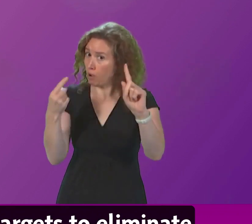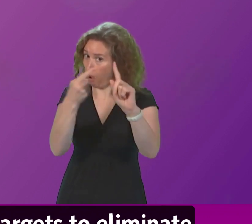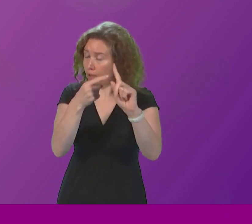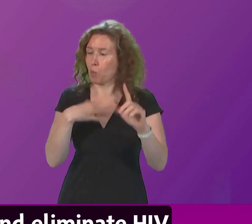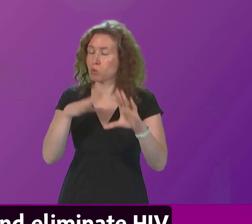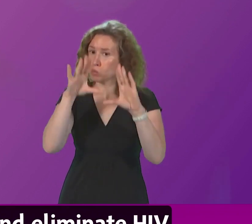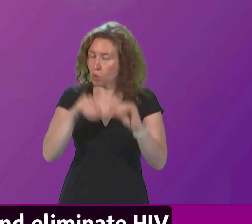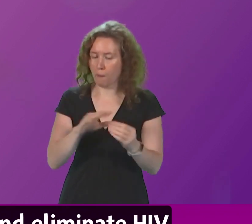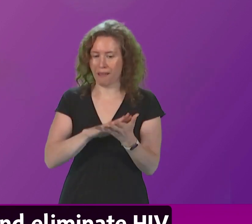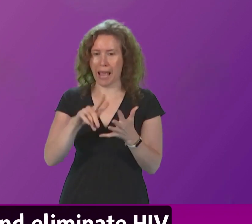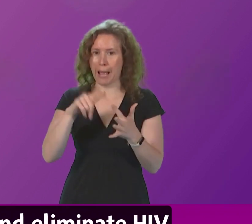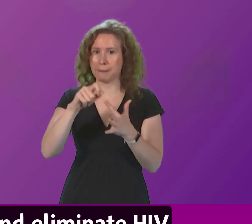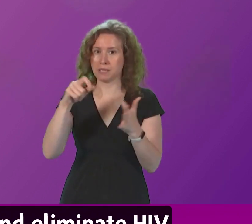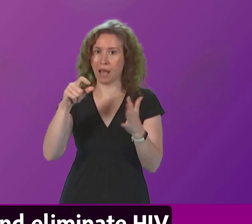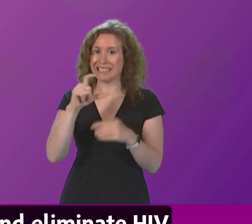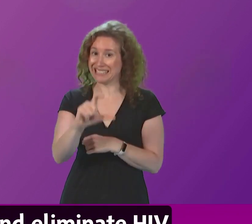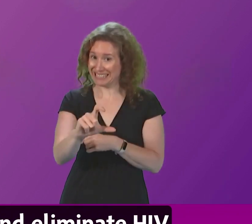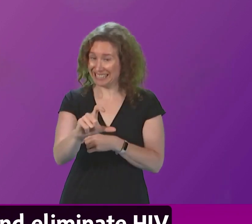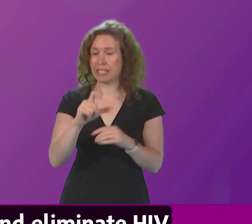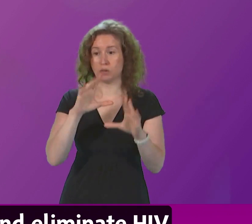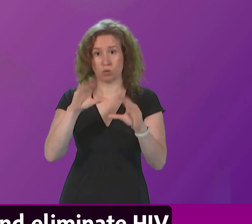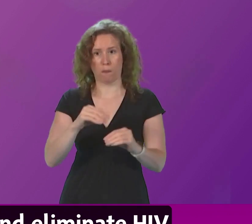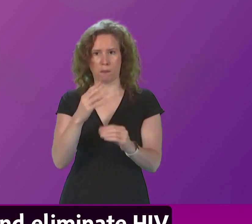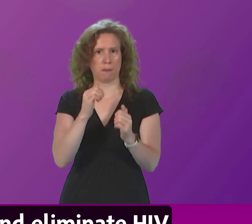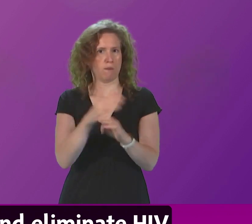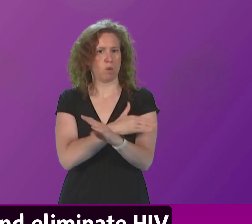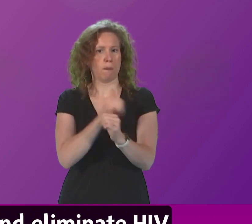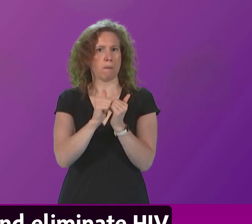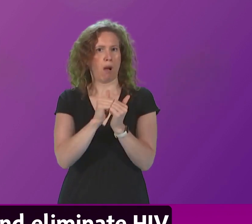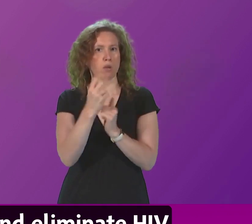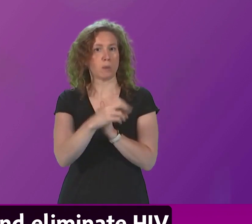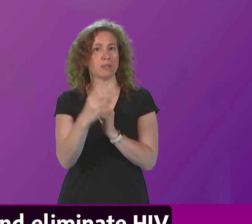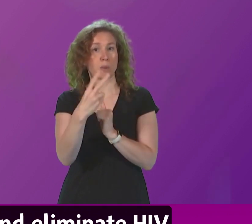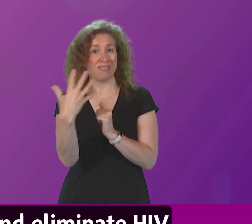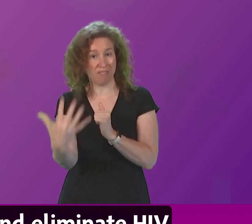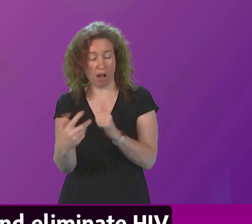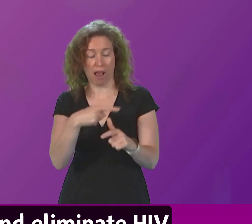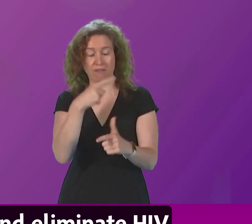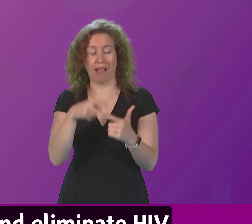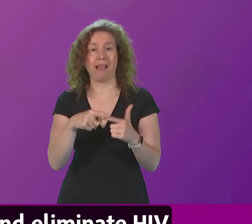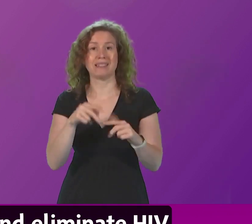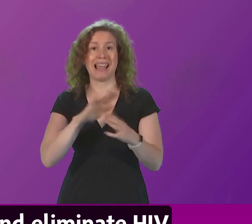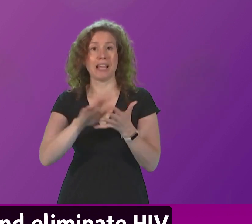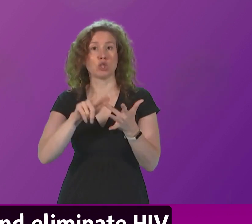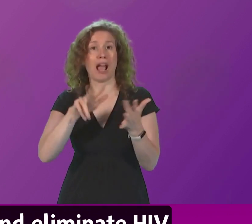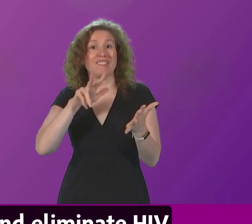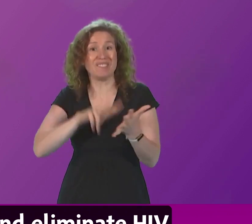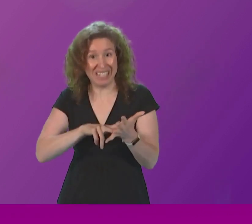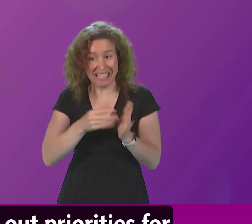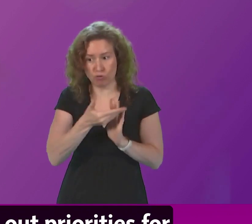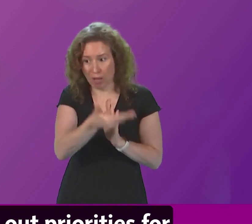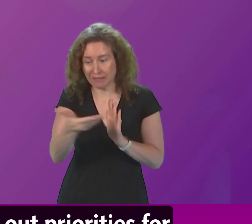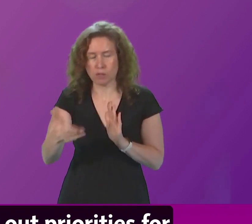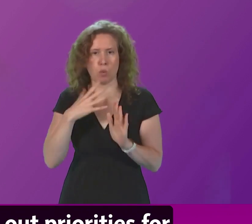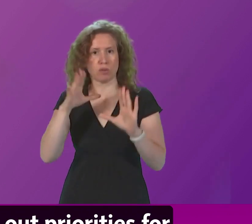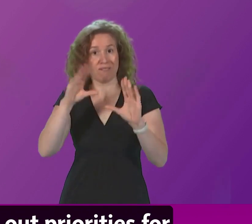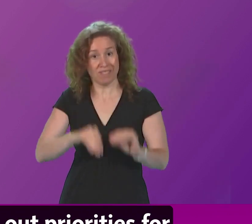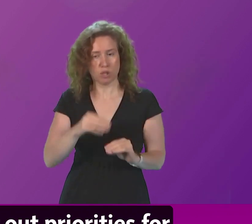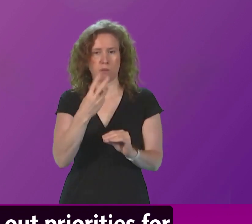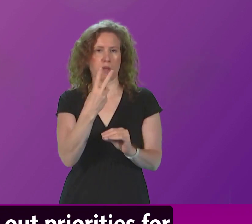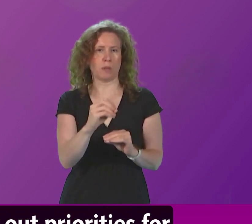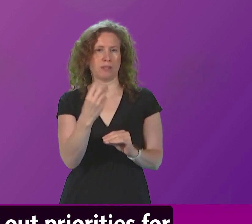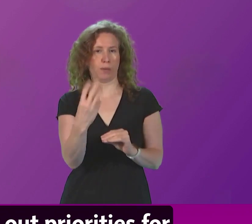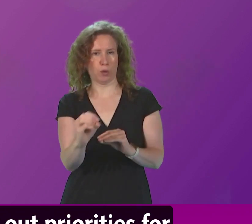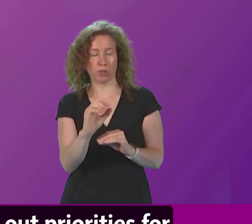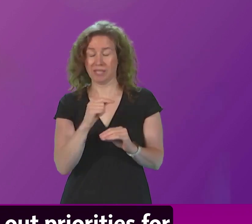a public health threat by March 2025 and eliminate HIV transmission by 2030. The framework will set